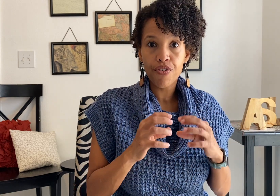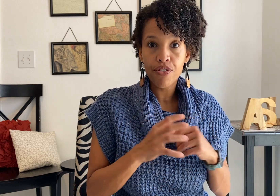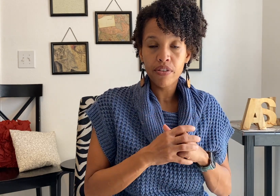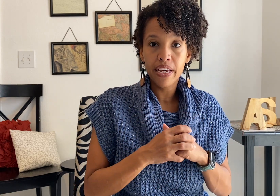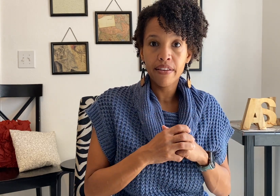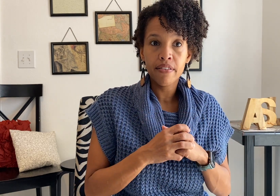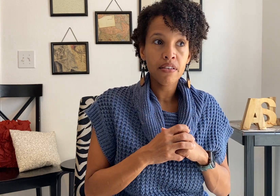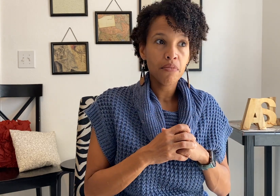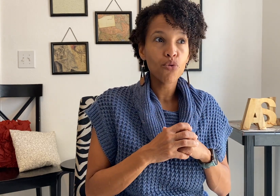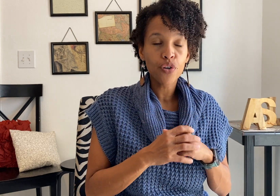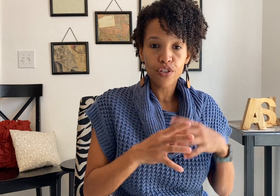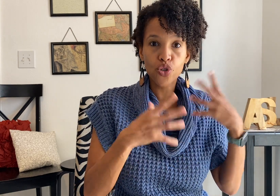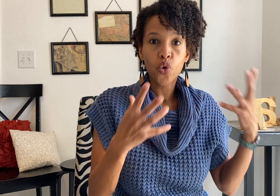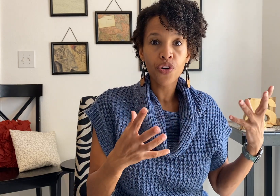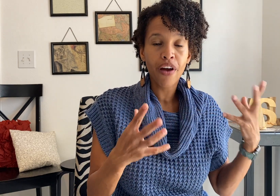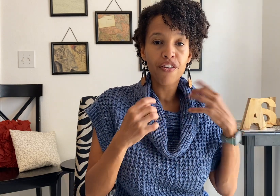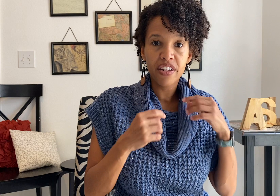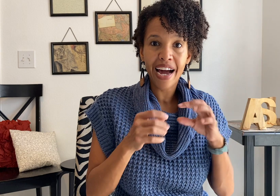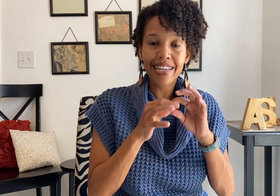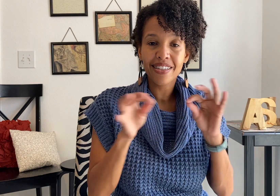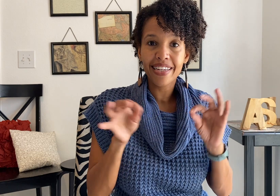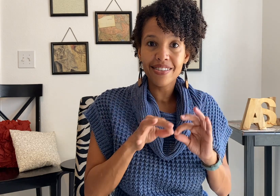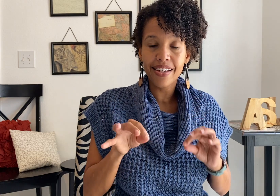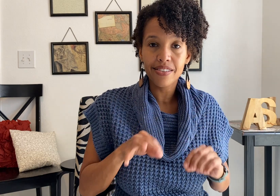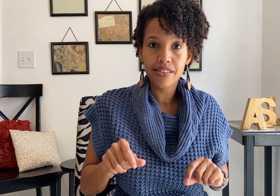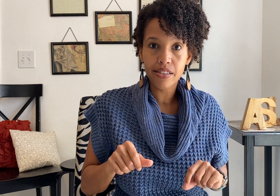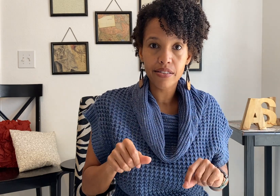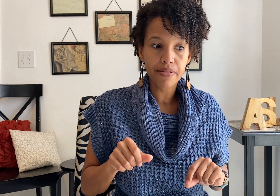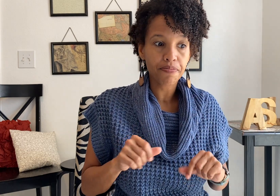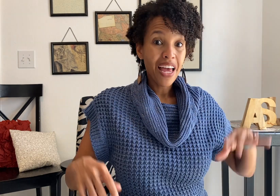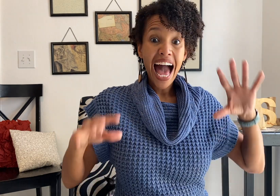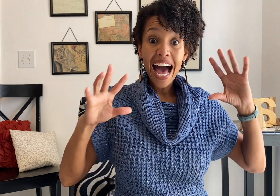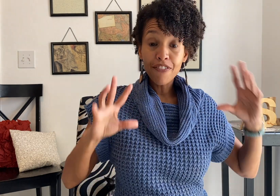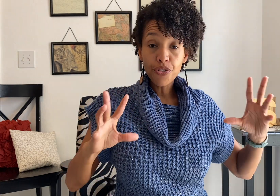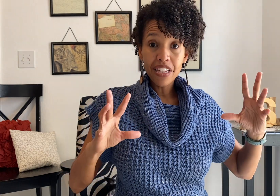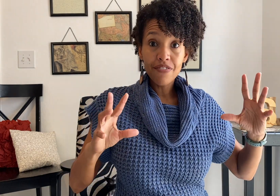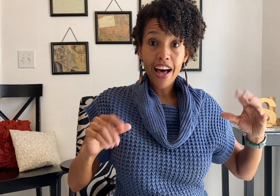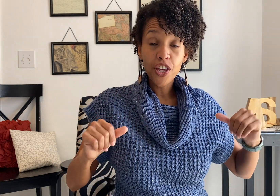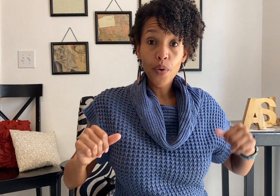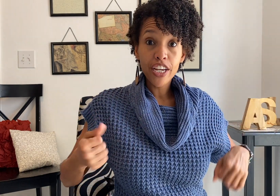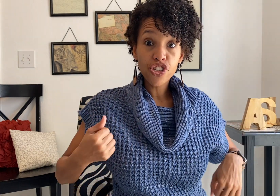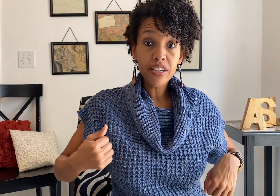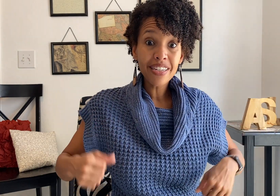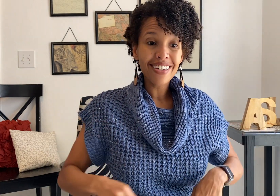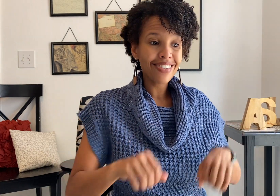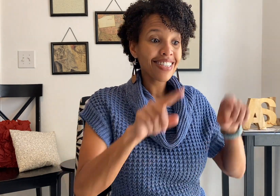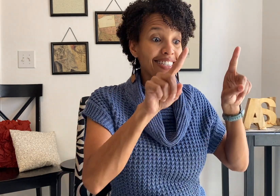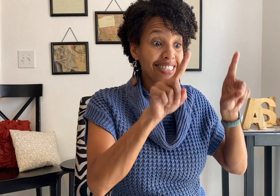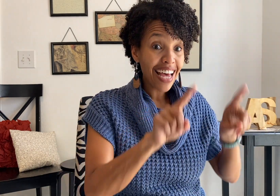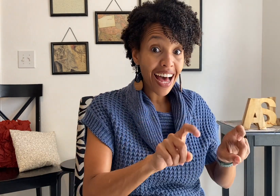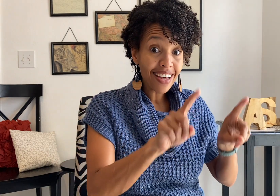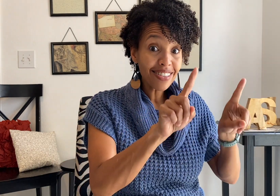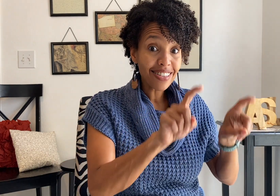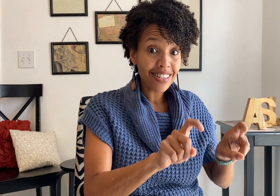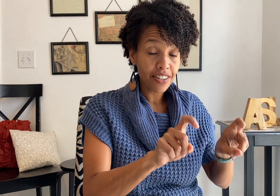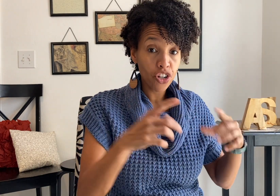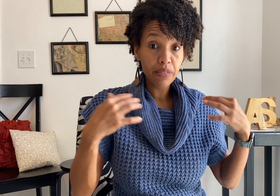together in more of a story rather than isolated sentences. After the evaluation is test, notice my